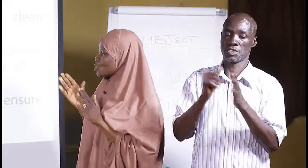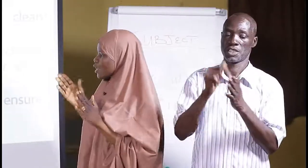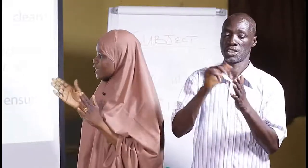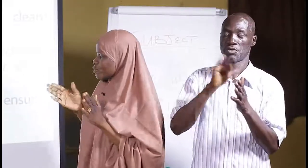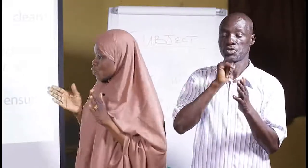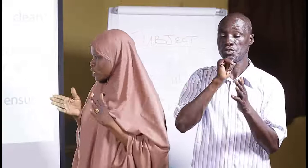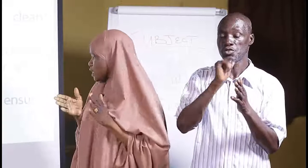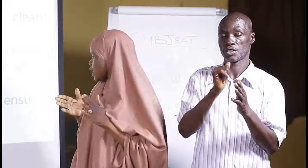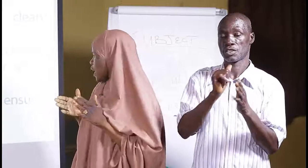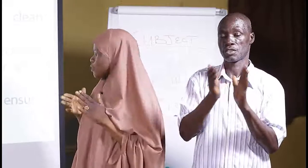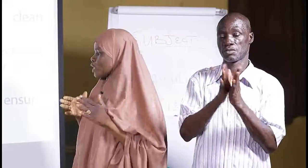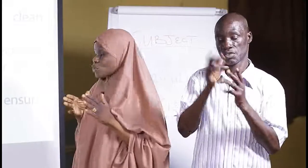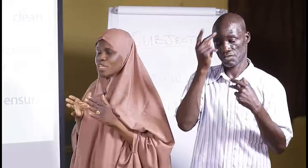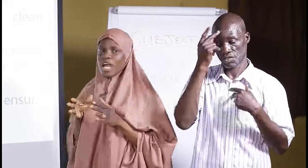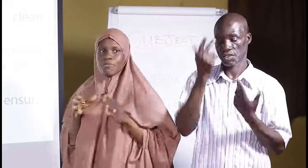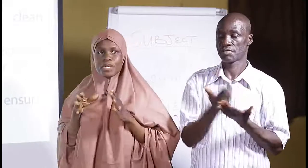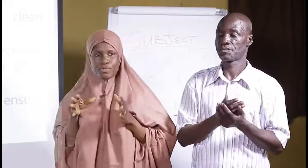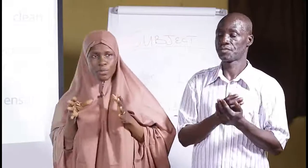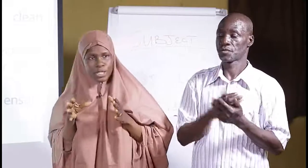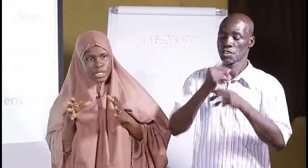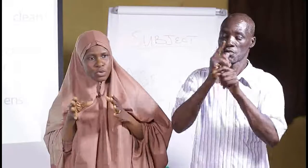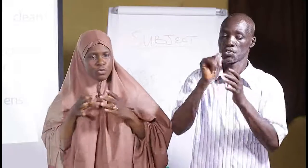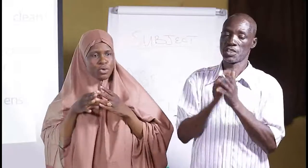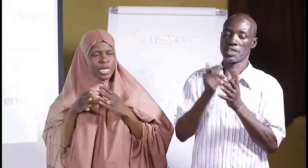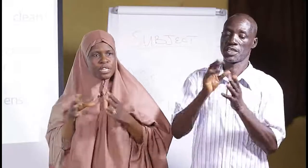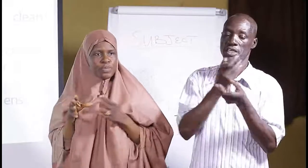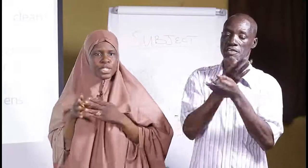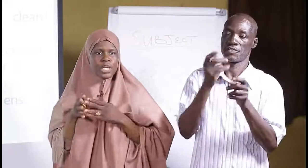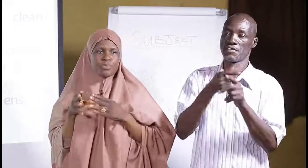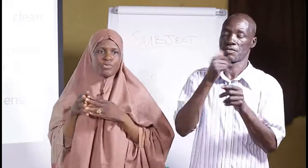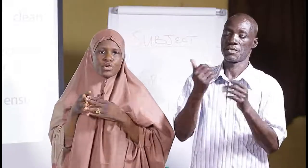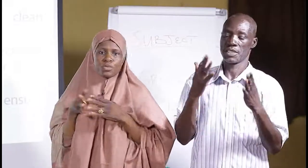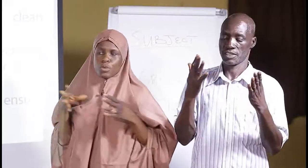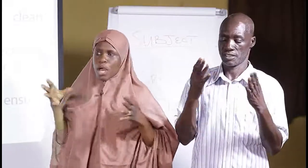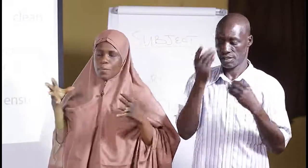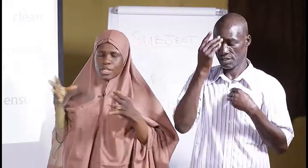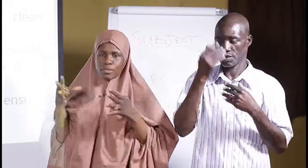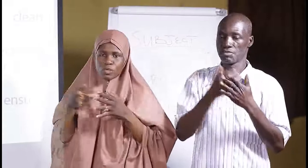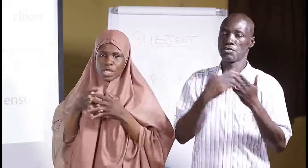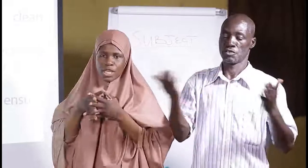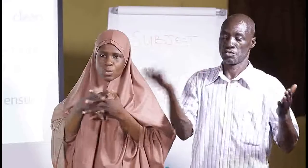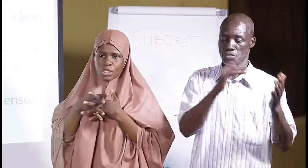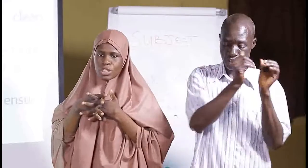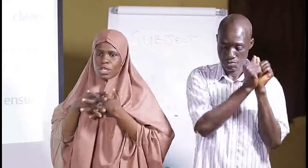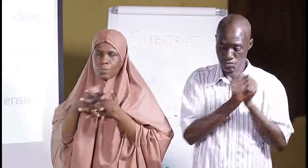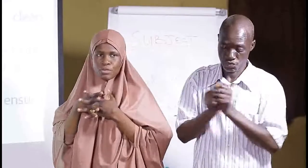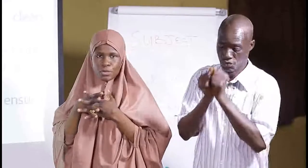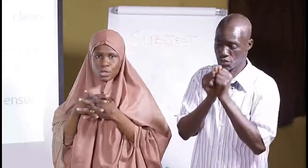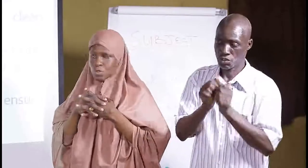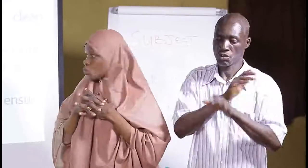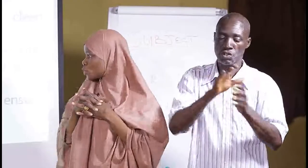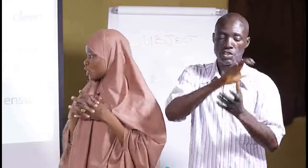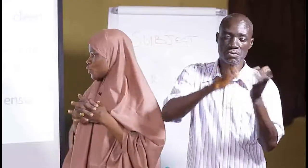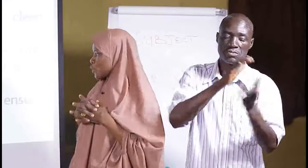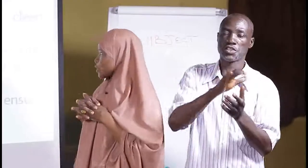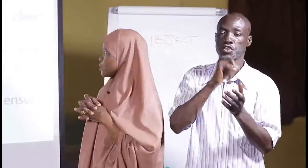to isolate them firstly and make sure they are free from disease or from any pest before you bring them together with the